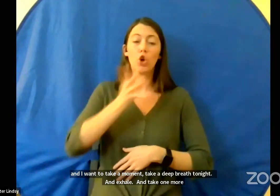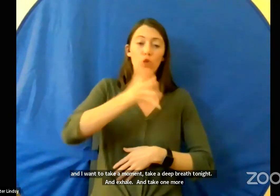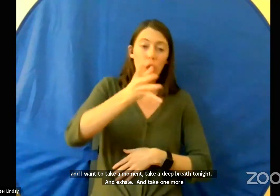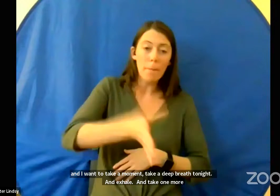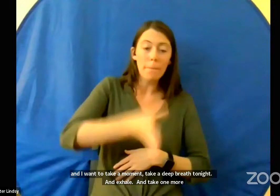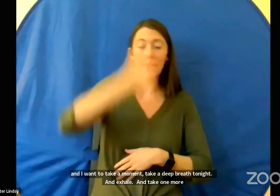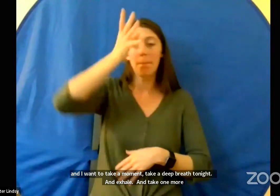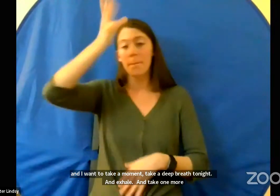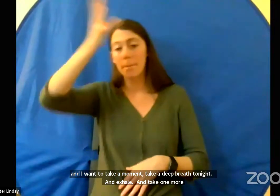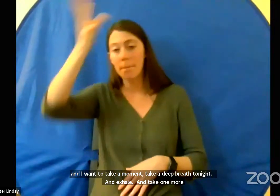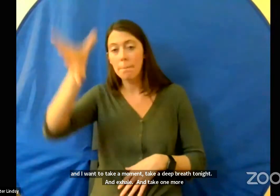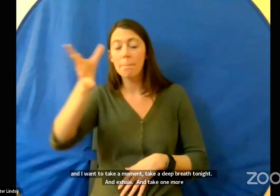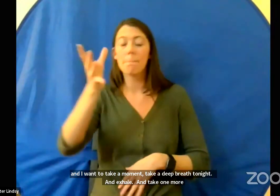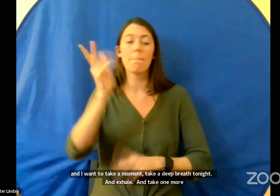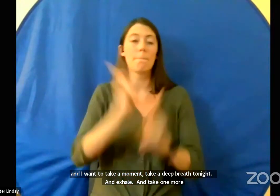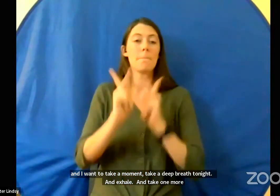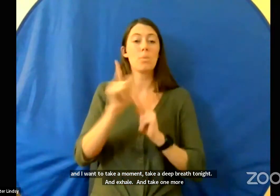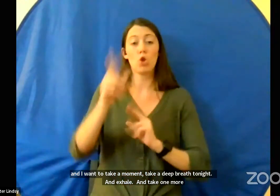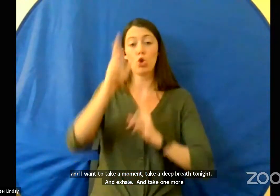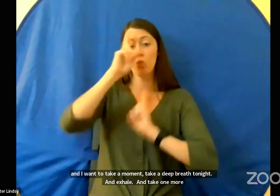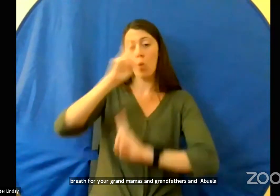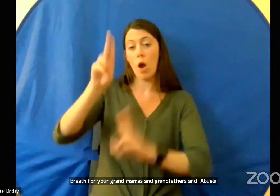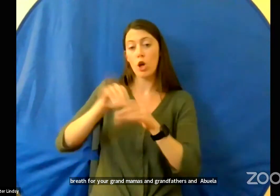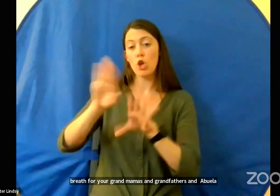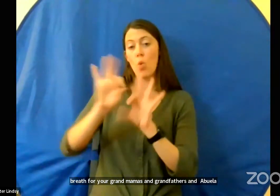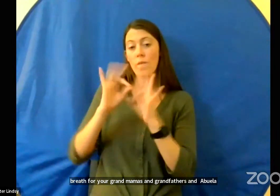in our families. Take a breath for them.